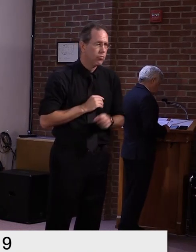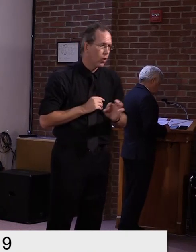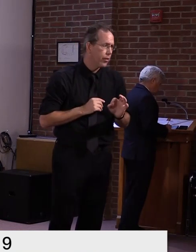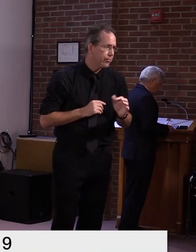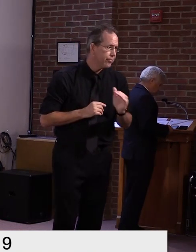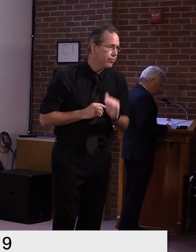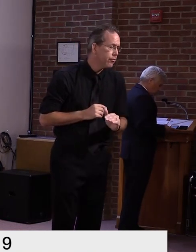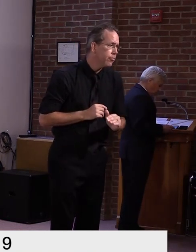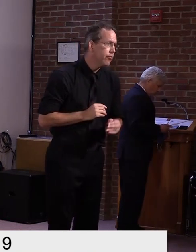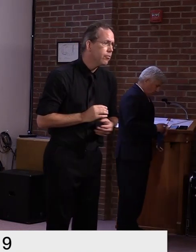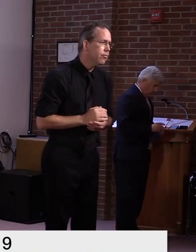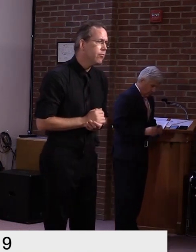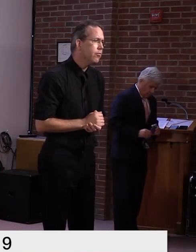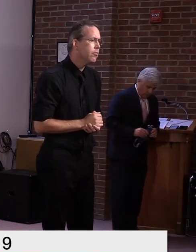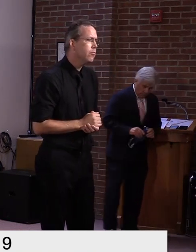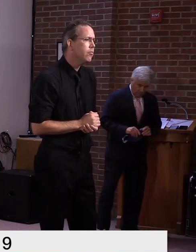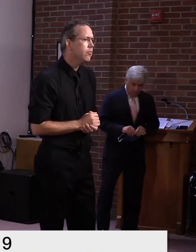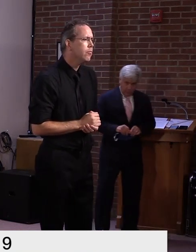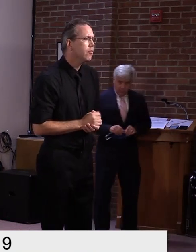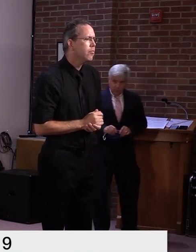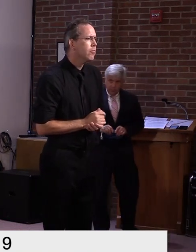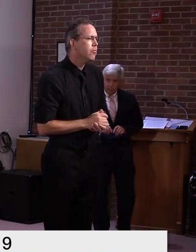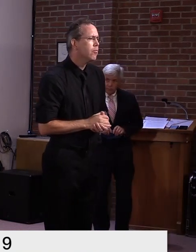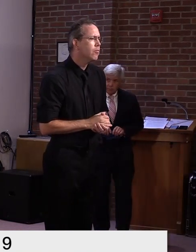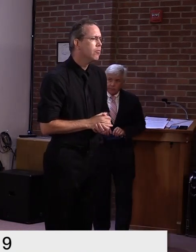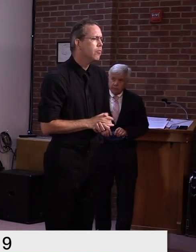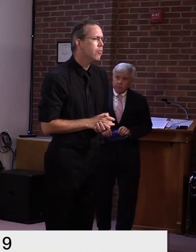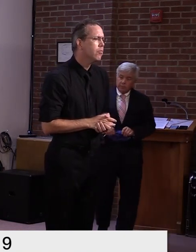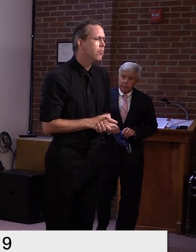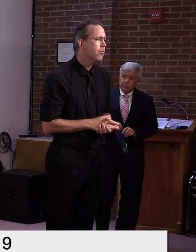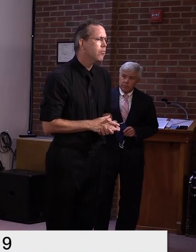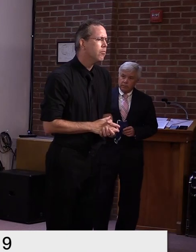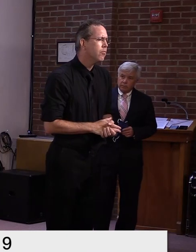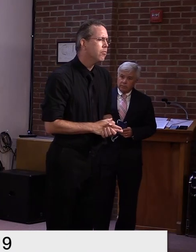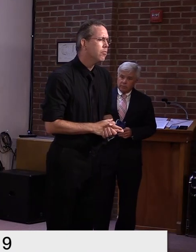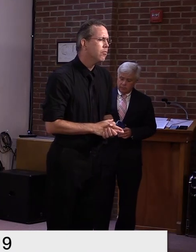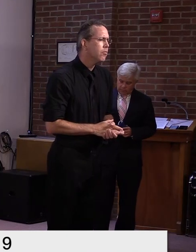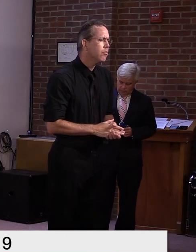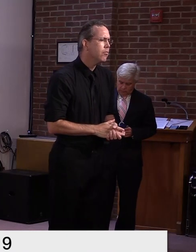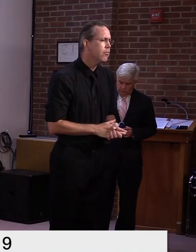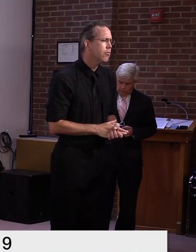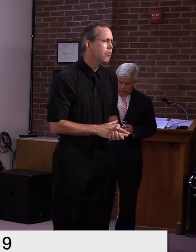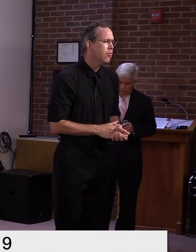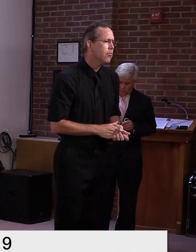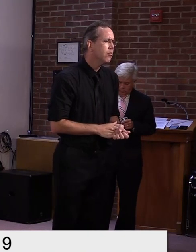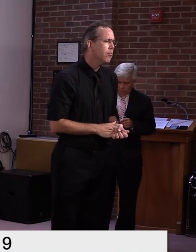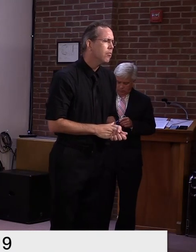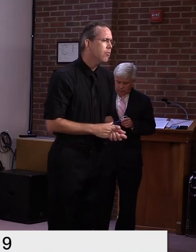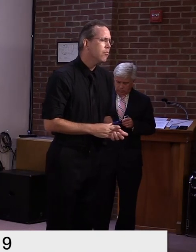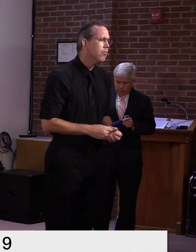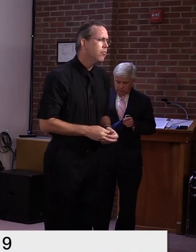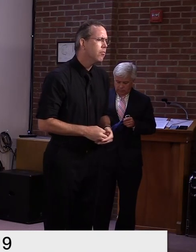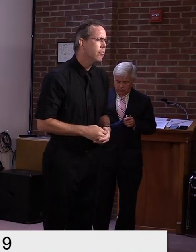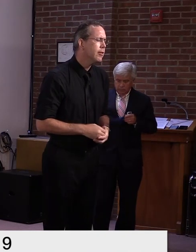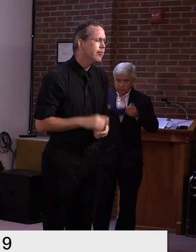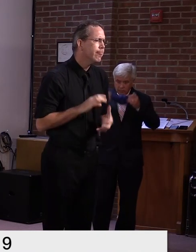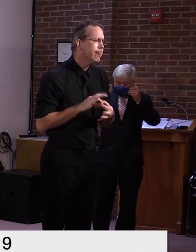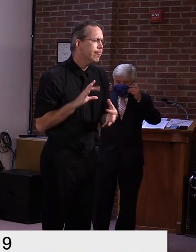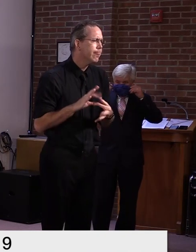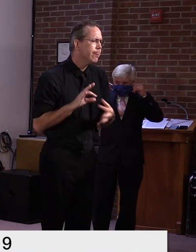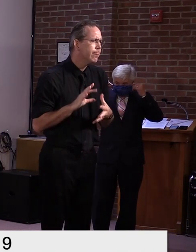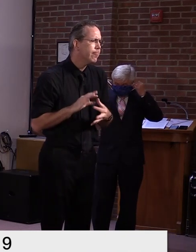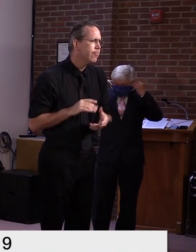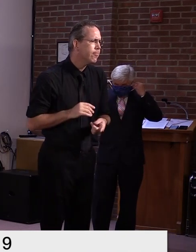Secretary Frank about safer cell reopening. I'm wondering, with all of the new safety regulations put in